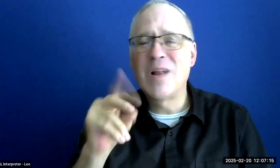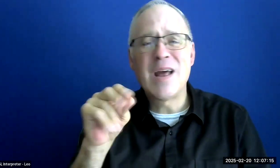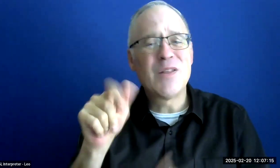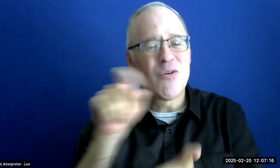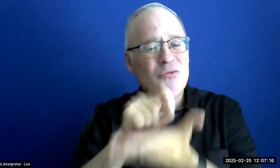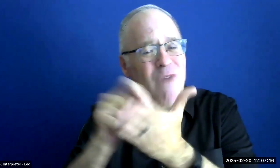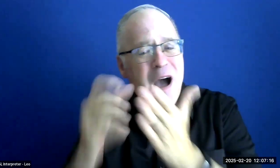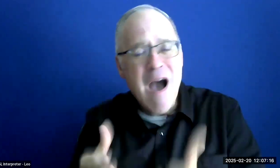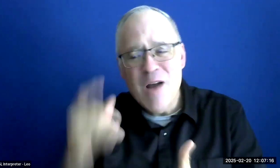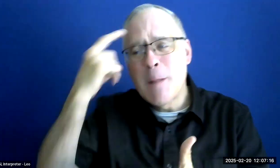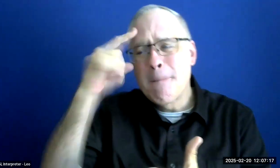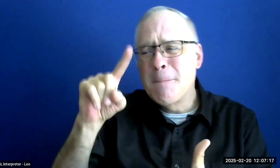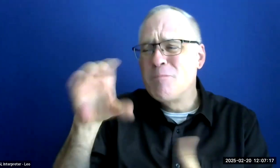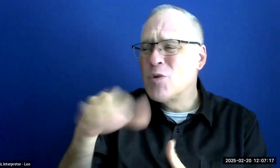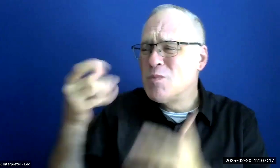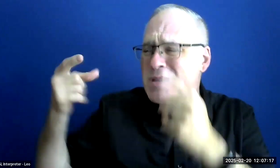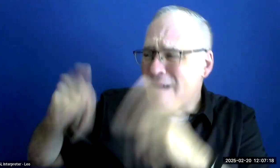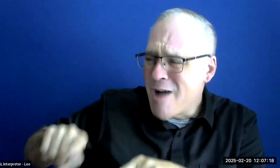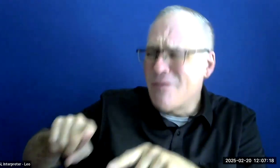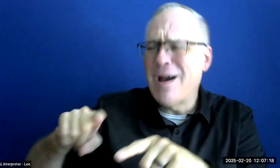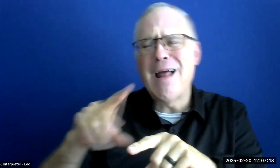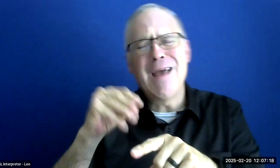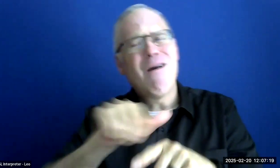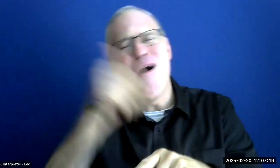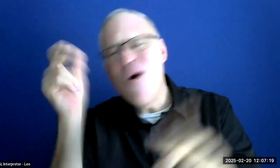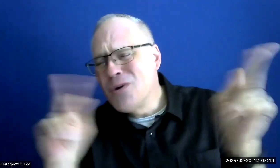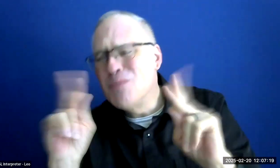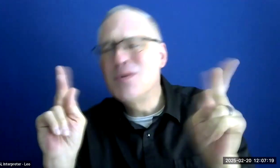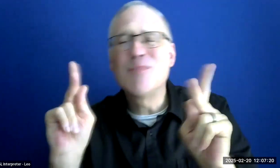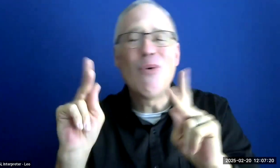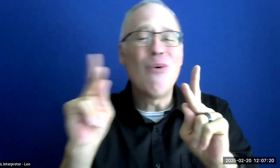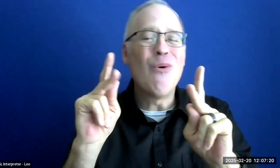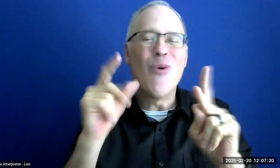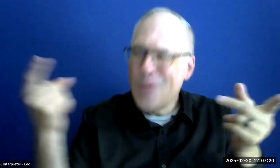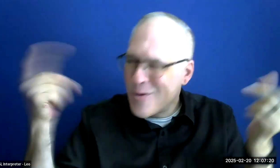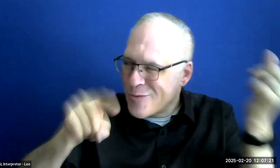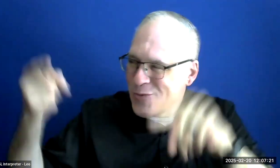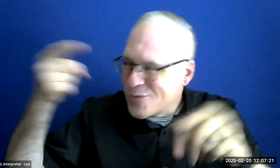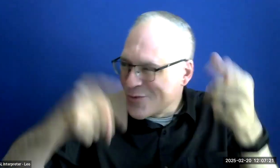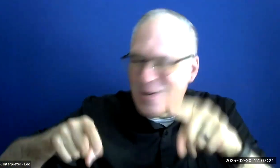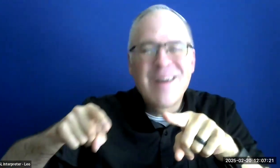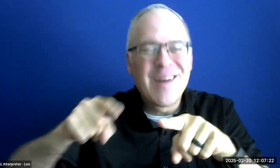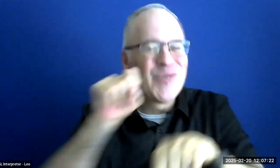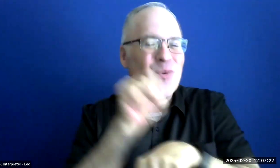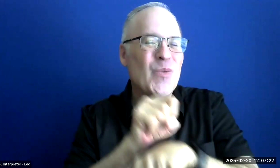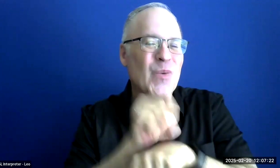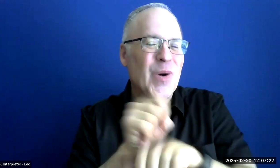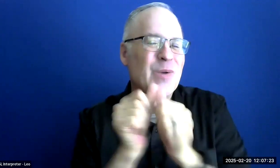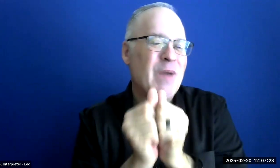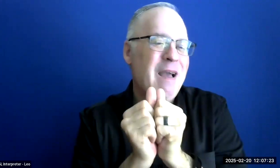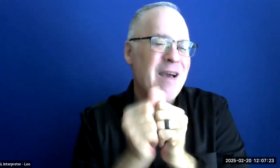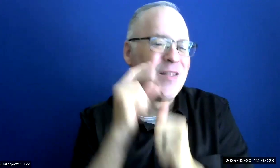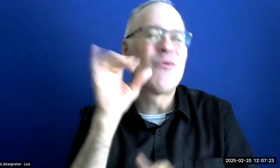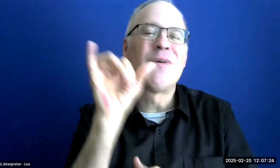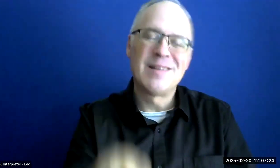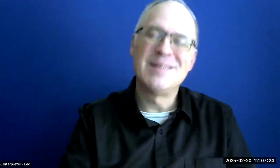of the Christmas Covenant, and so many others who agreed to work together on this.